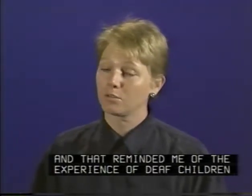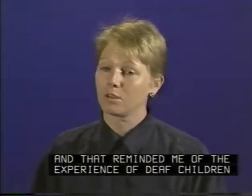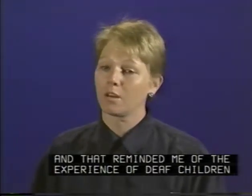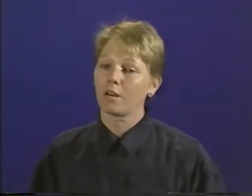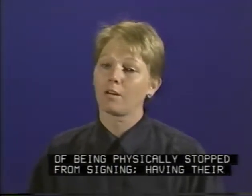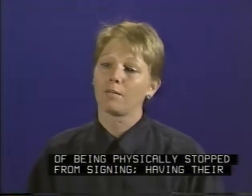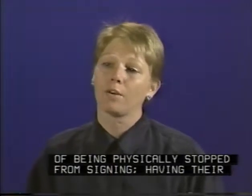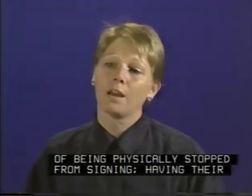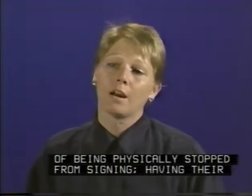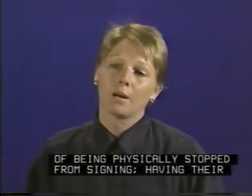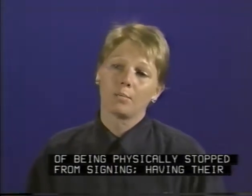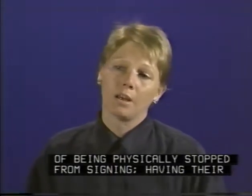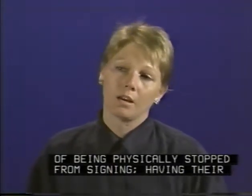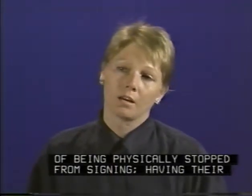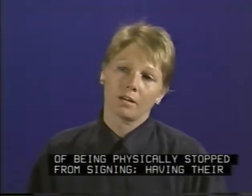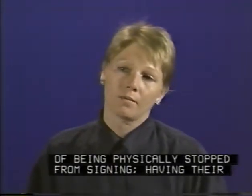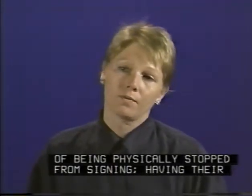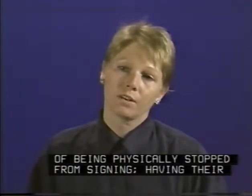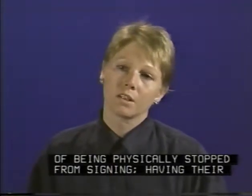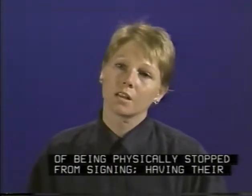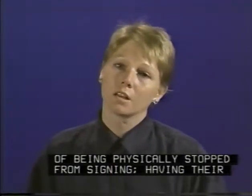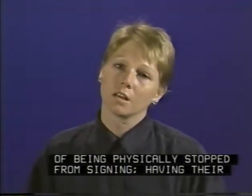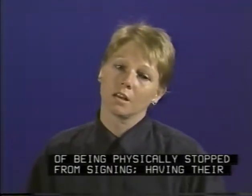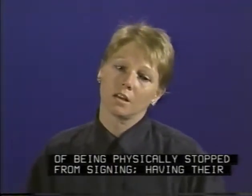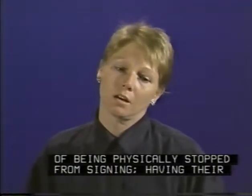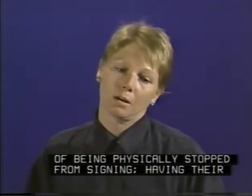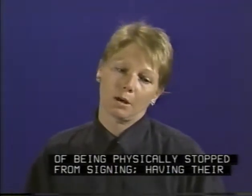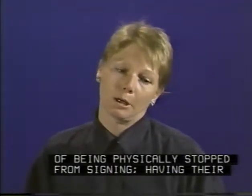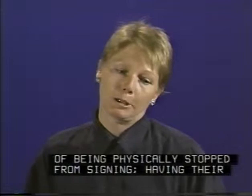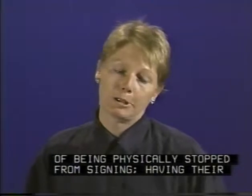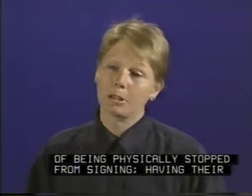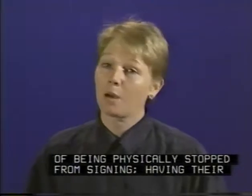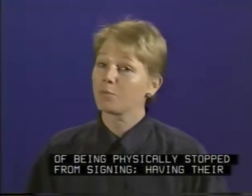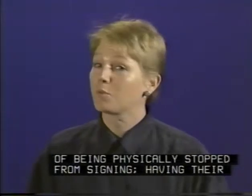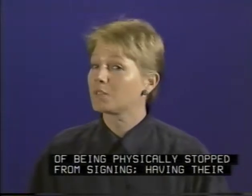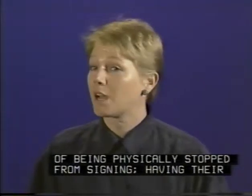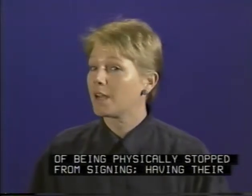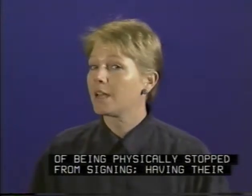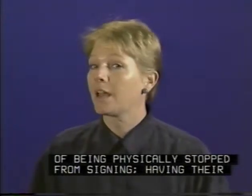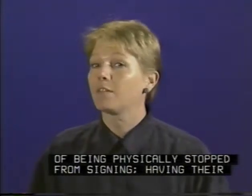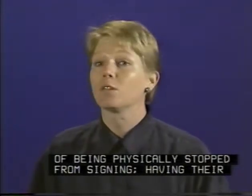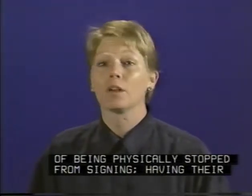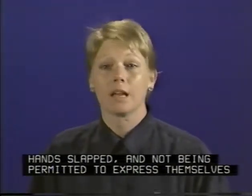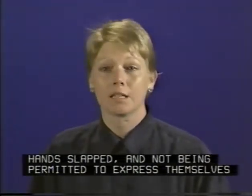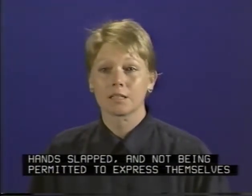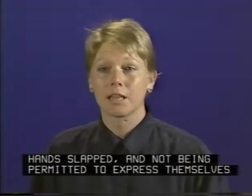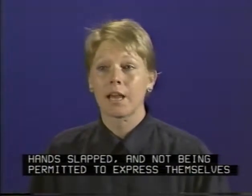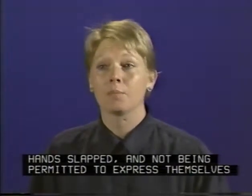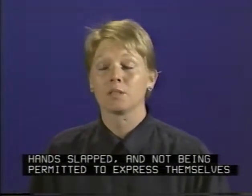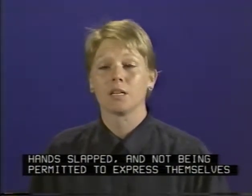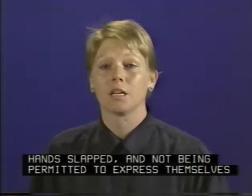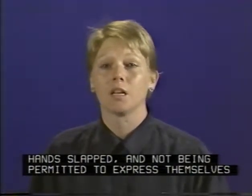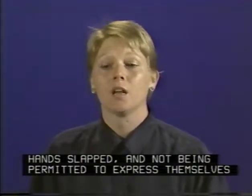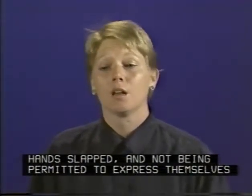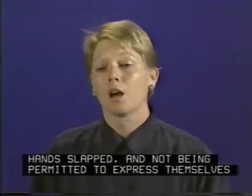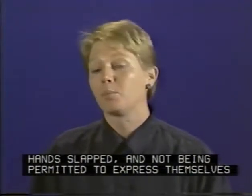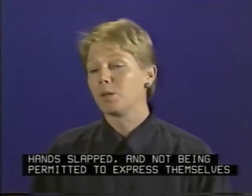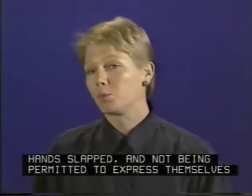children, of being physically stopped from signing, having their hands slapped, and not being